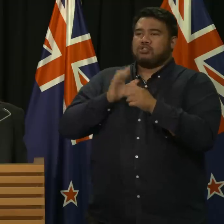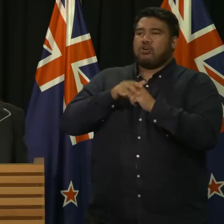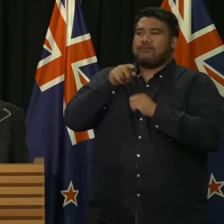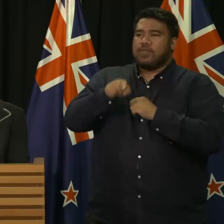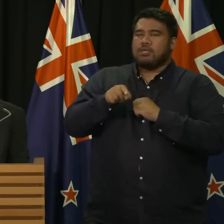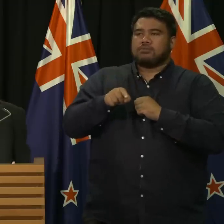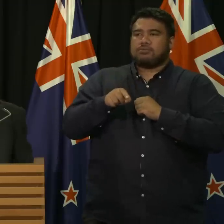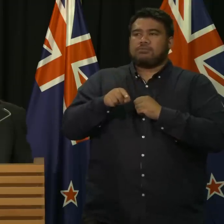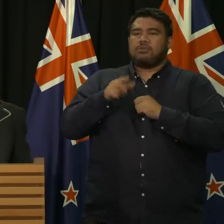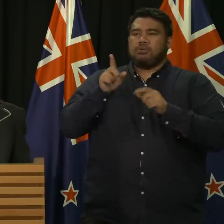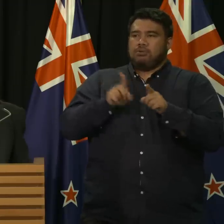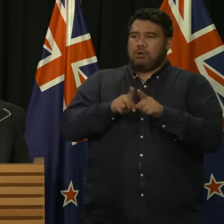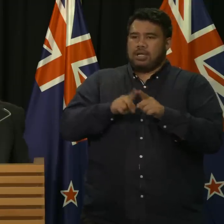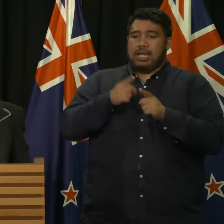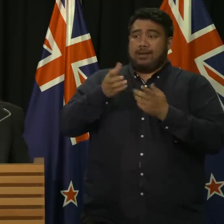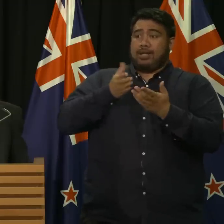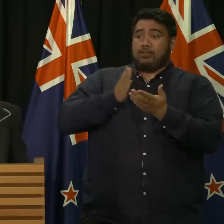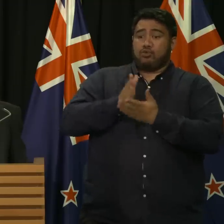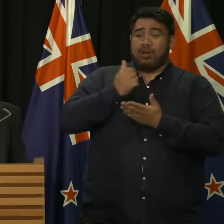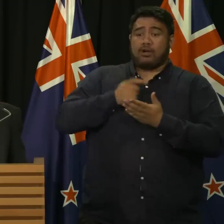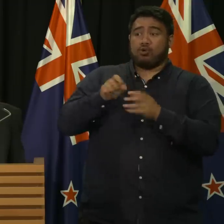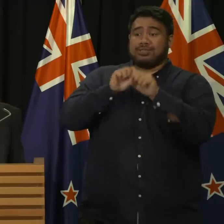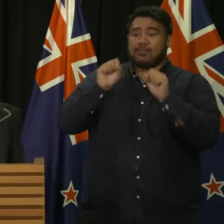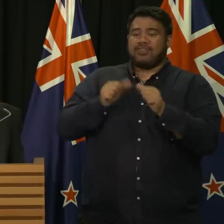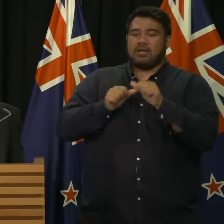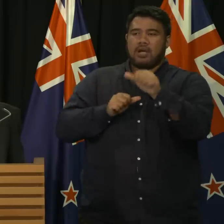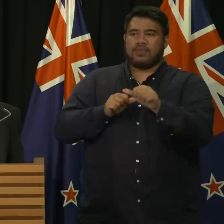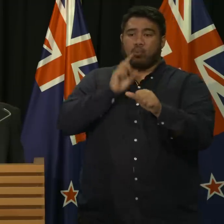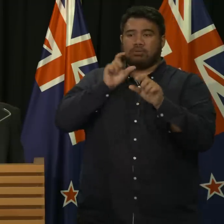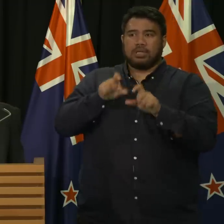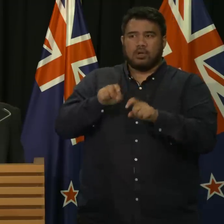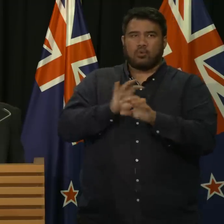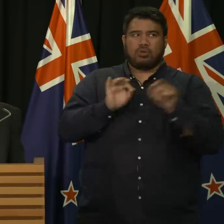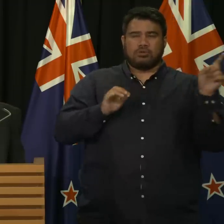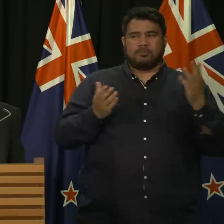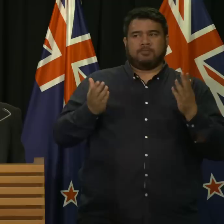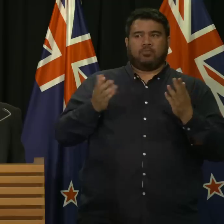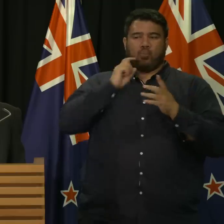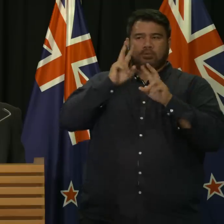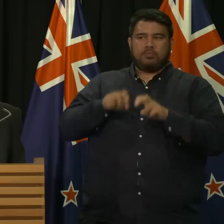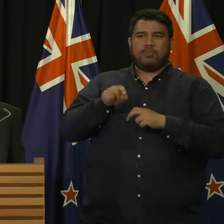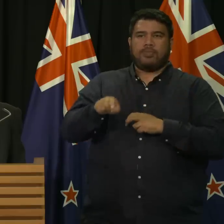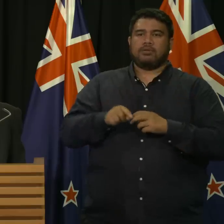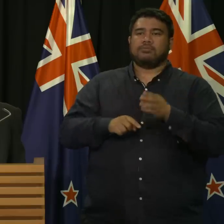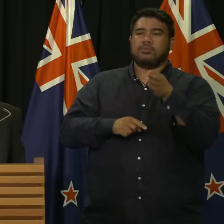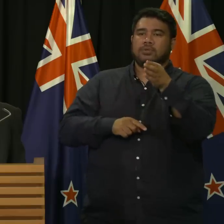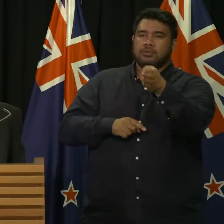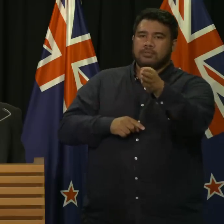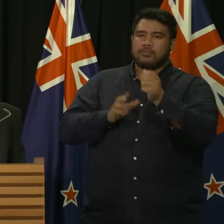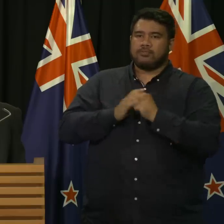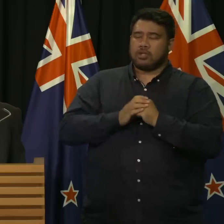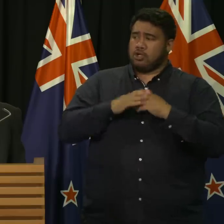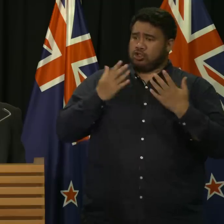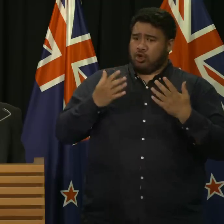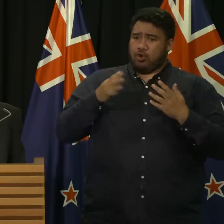aftermath of him going through the New Zealand justice system. Vigils around the country, is it wise for people to be gathering in